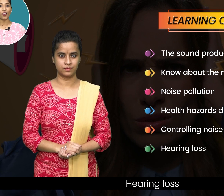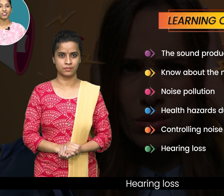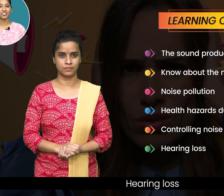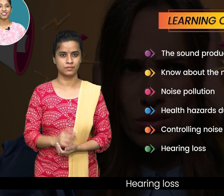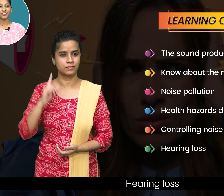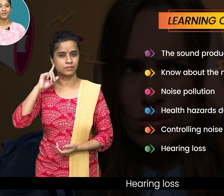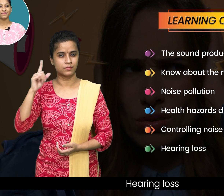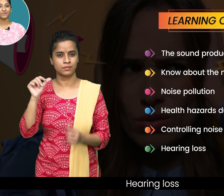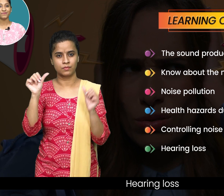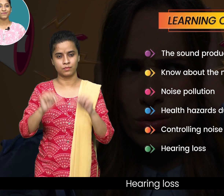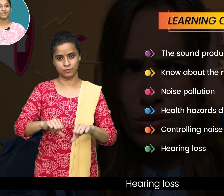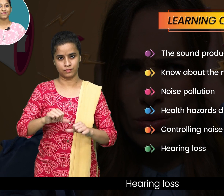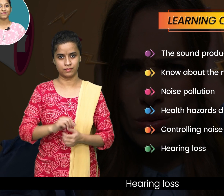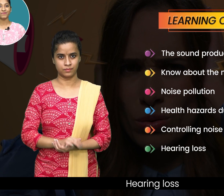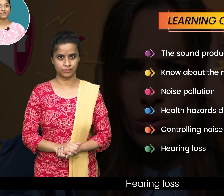hearing loss.